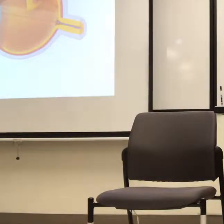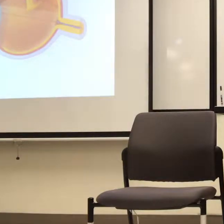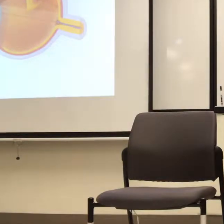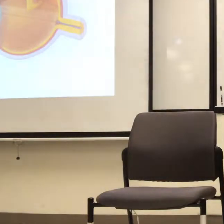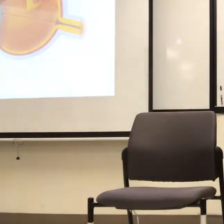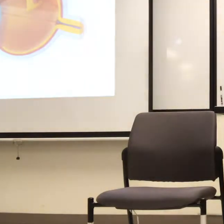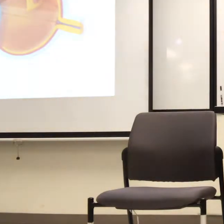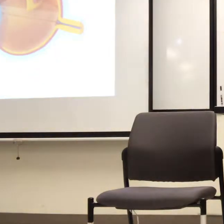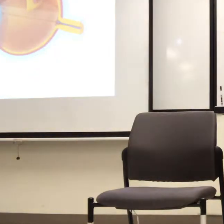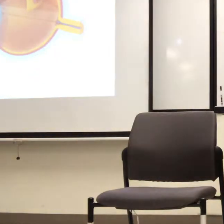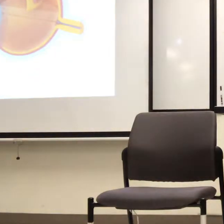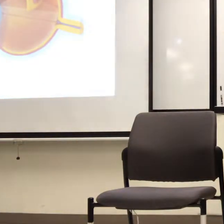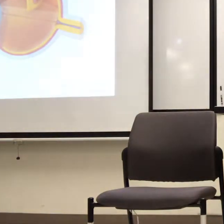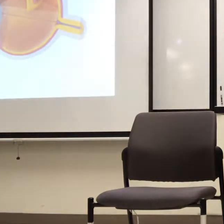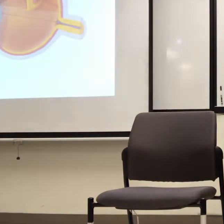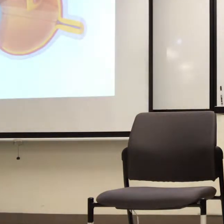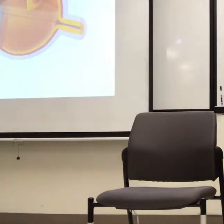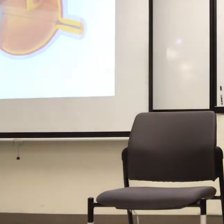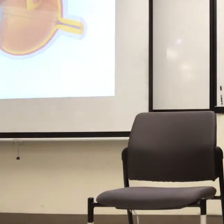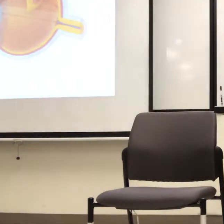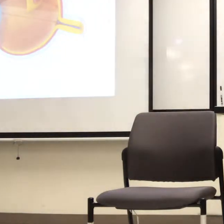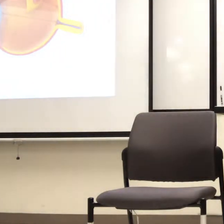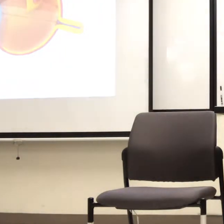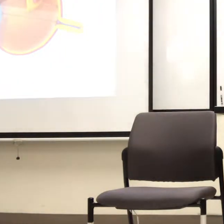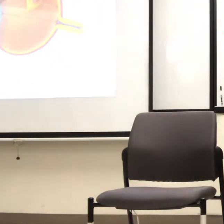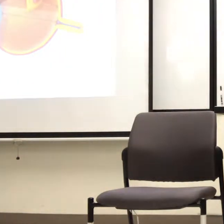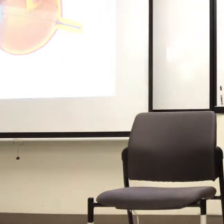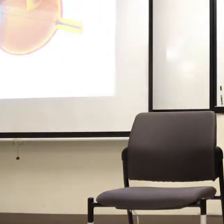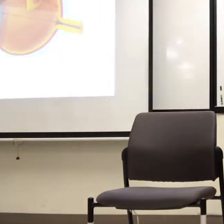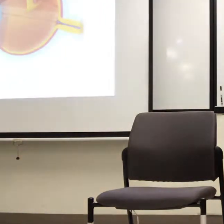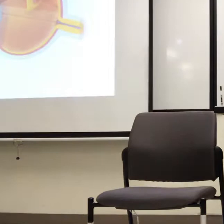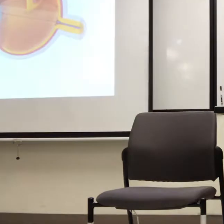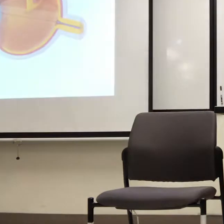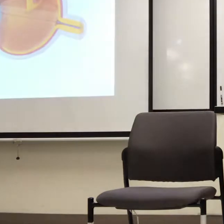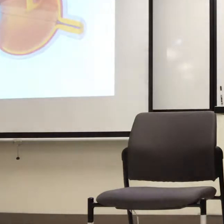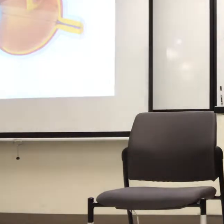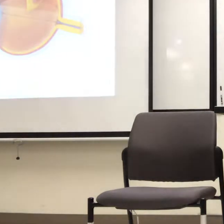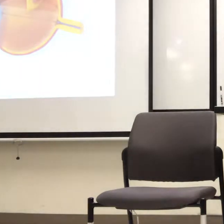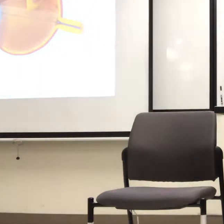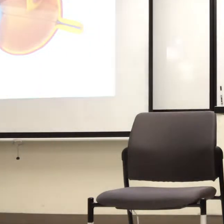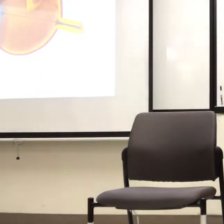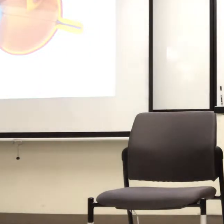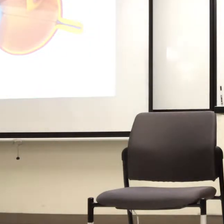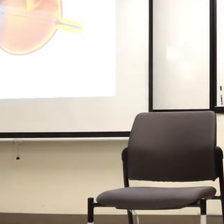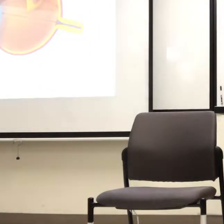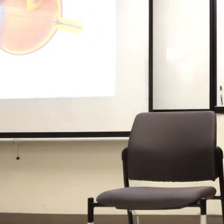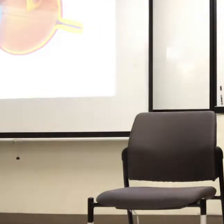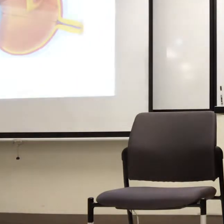So I'm going to use red to symbolize that, this layer, the vascular tunic.